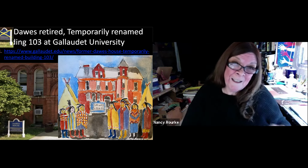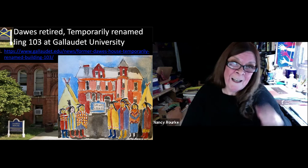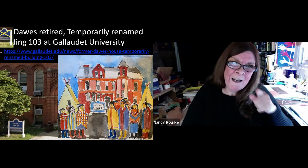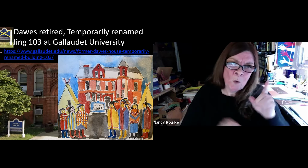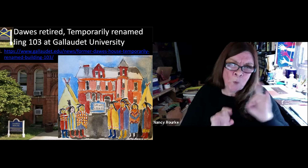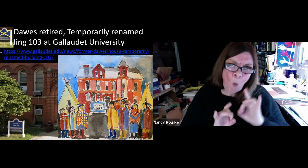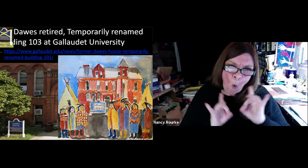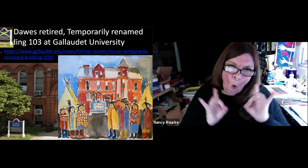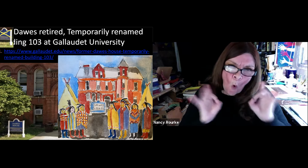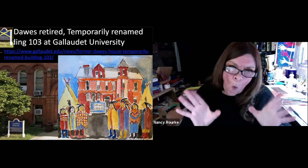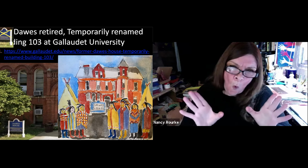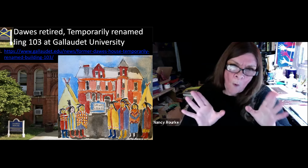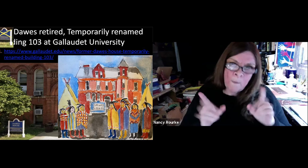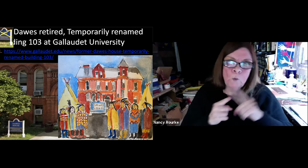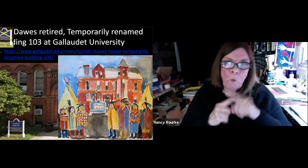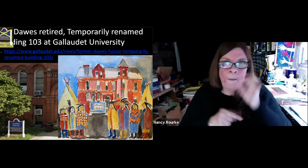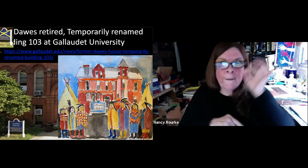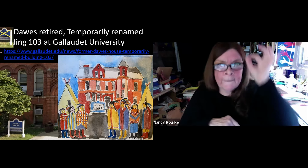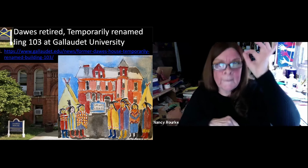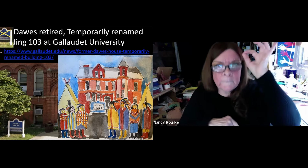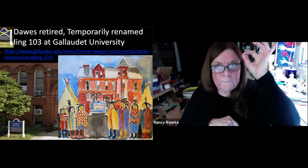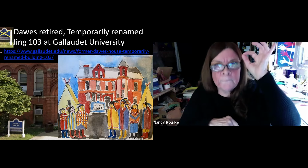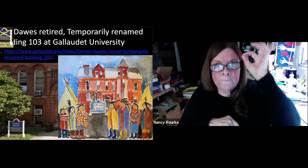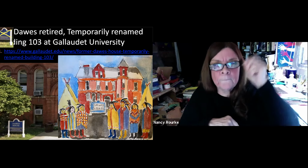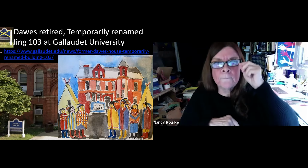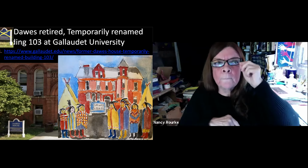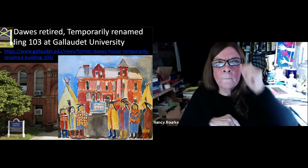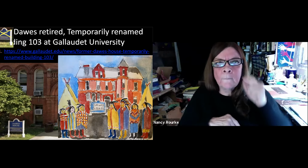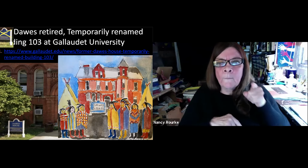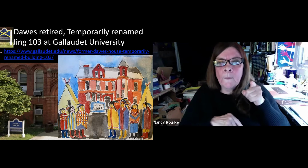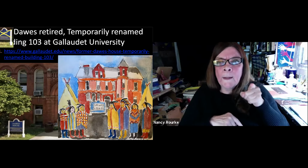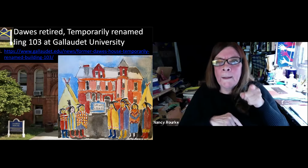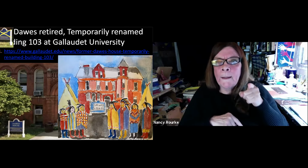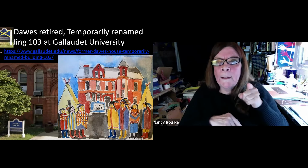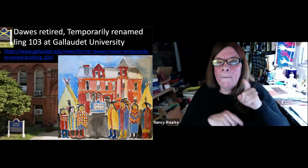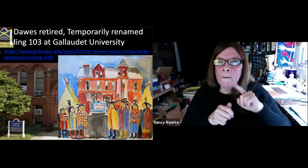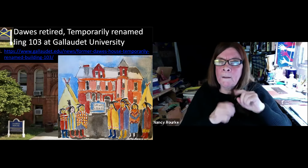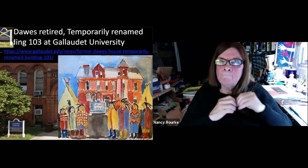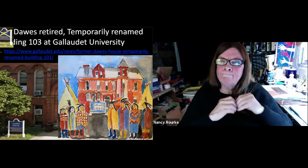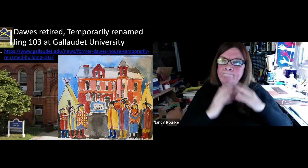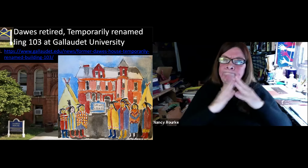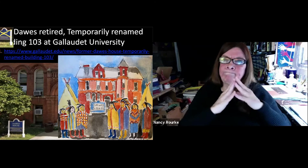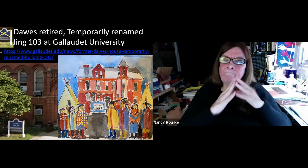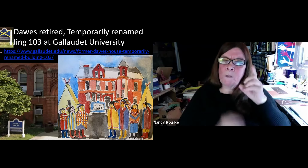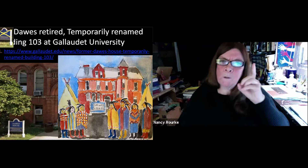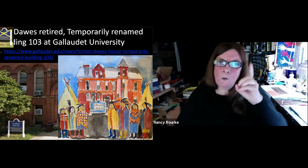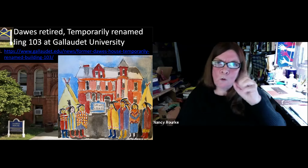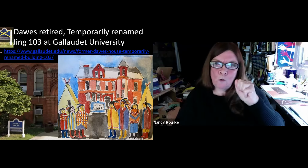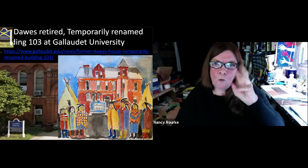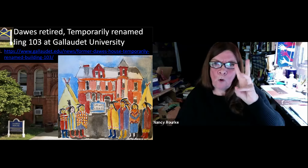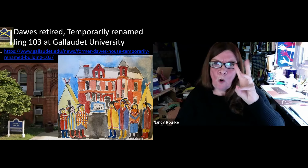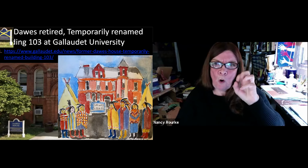However, on the dark side of things, Dawes was horrendous to Deaf, to Natives.